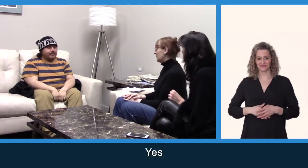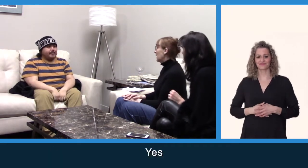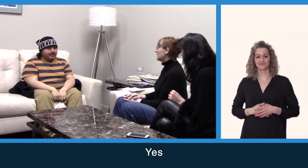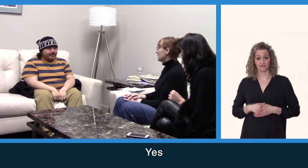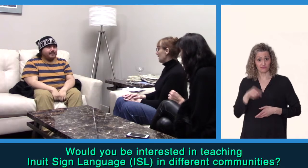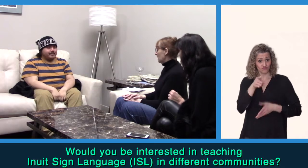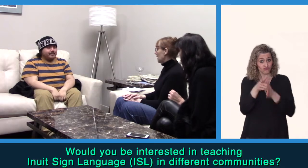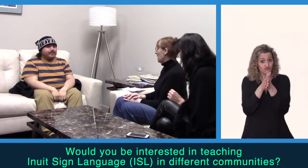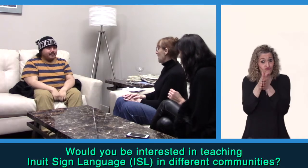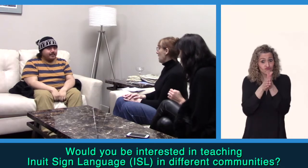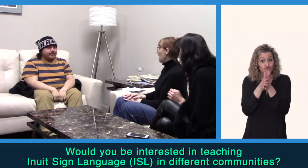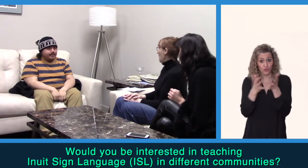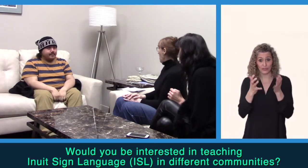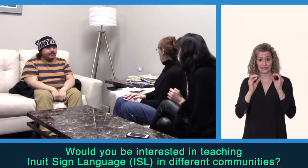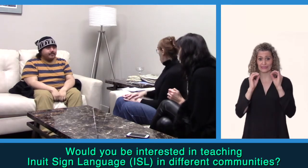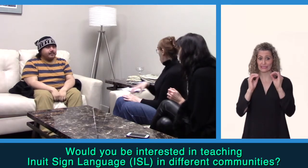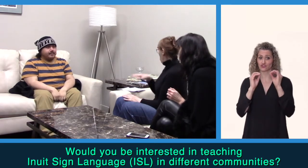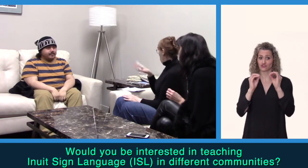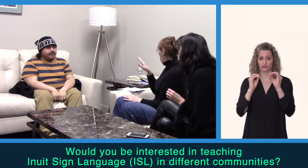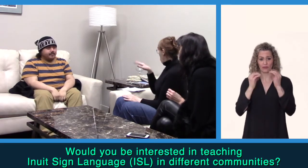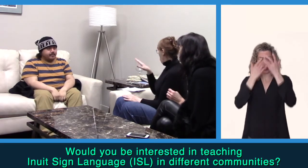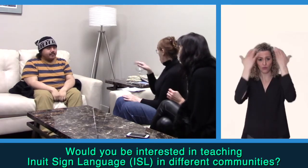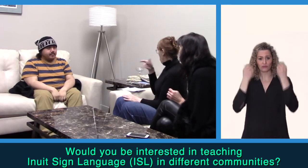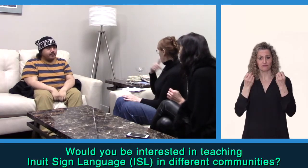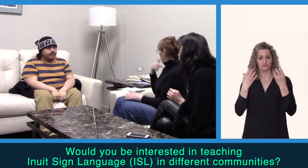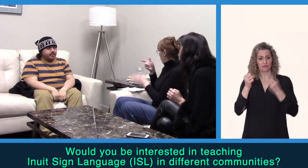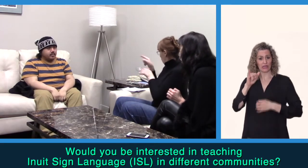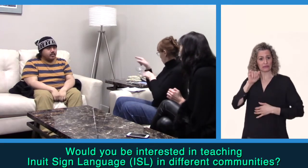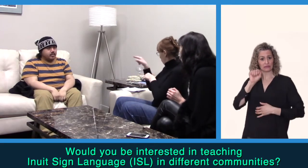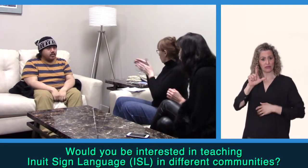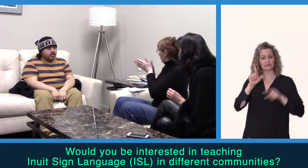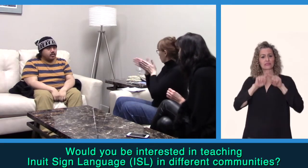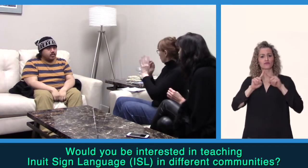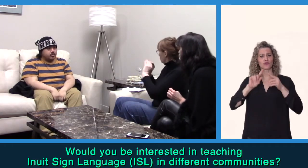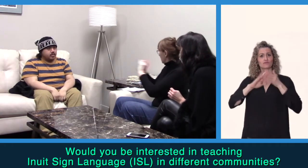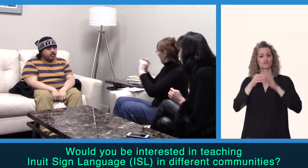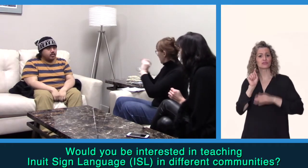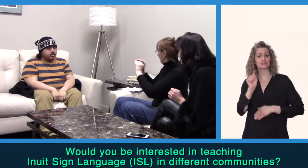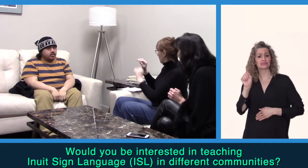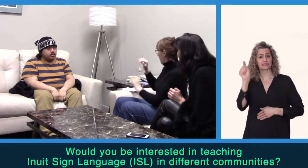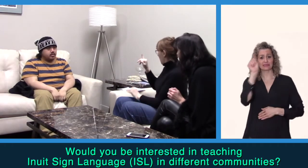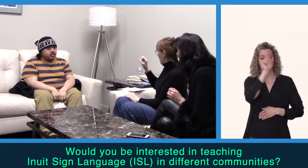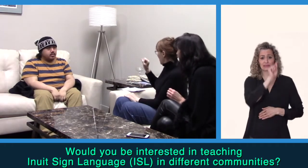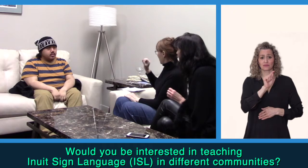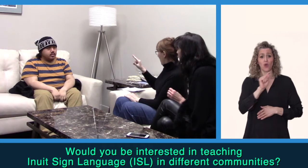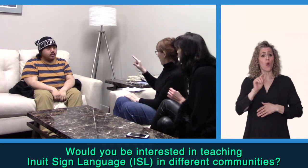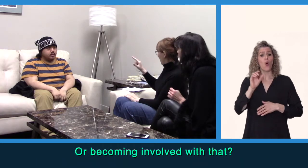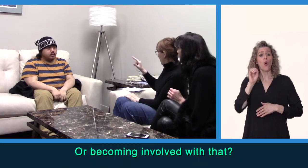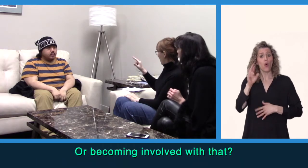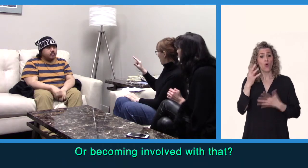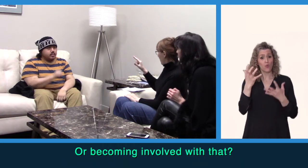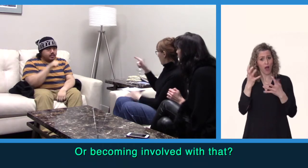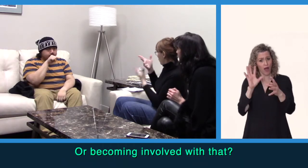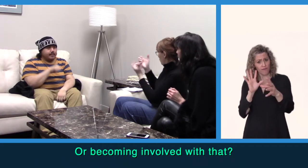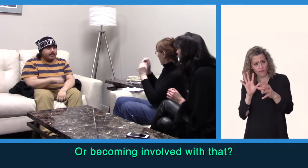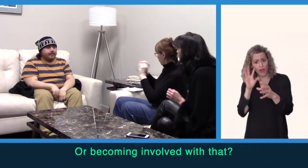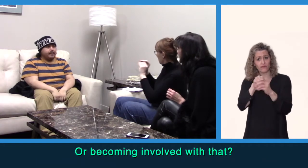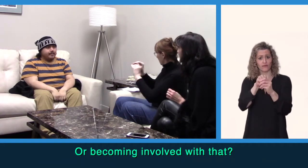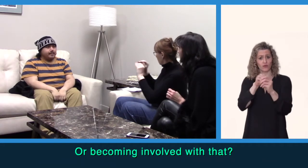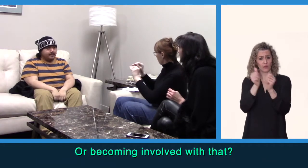Yes. Would you be Yes. interested in teaching Inuit Sign Language in different communities and becoming involved with that?